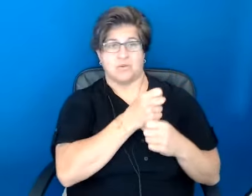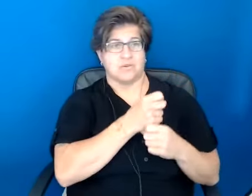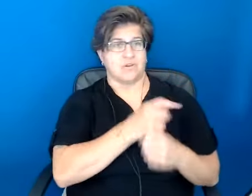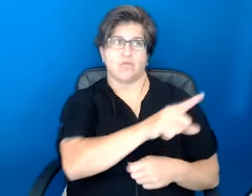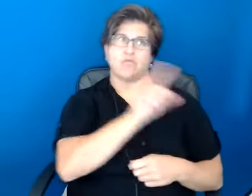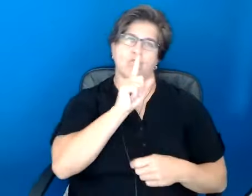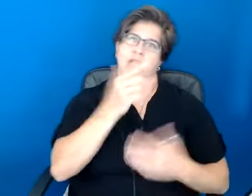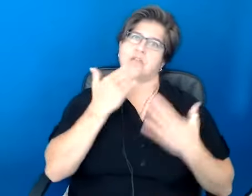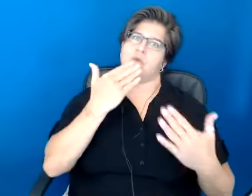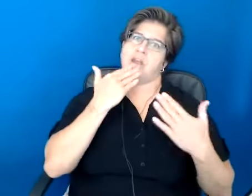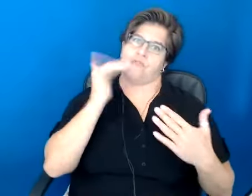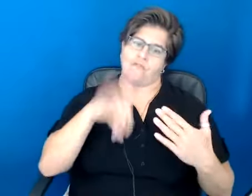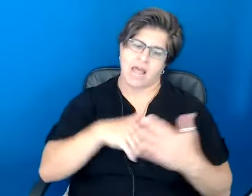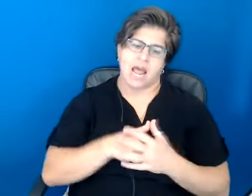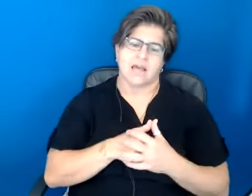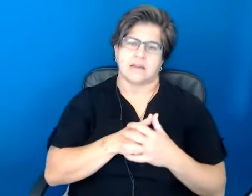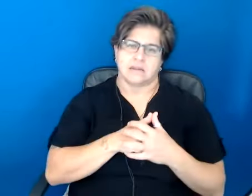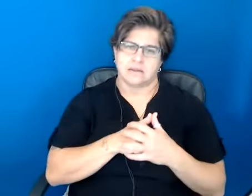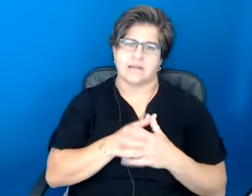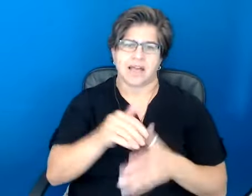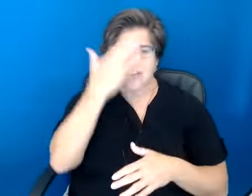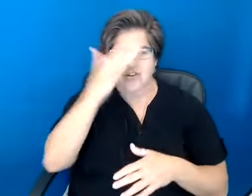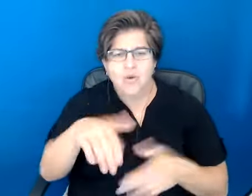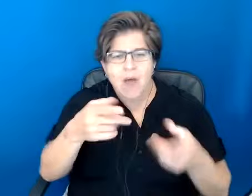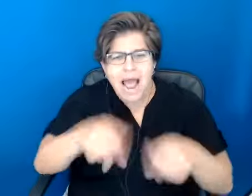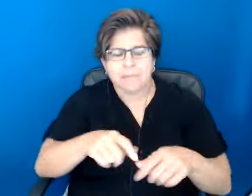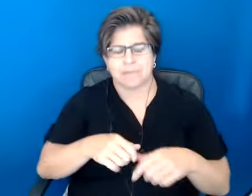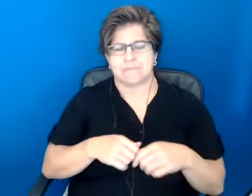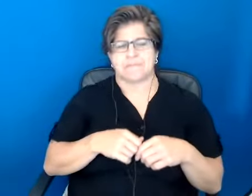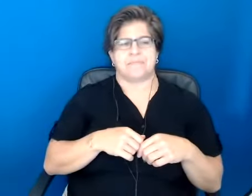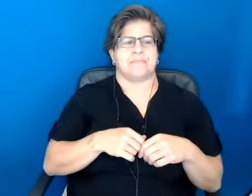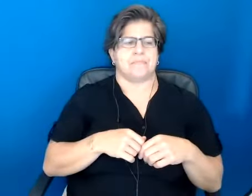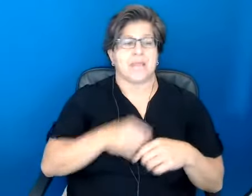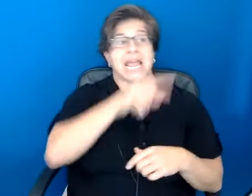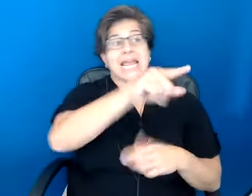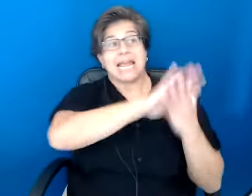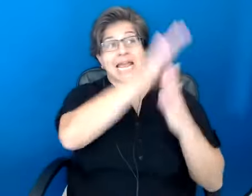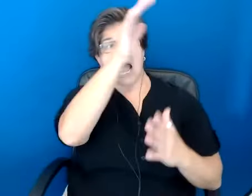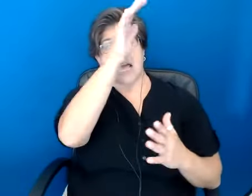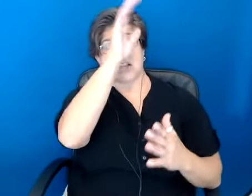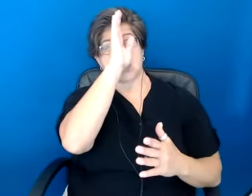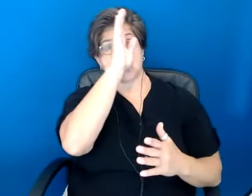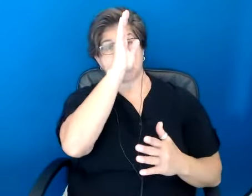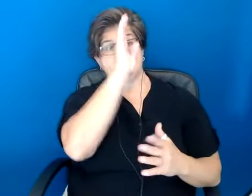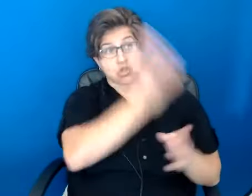sober. 2 years later, he's due to celebrate his 39 years sober. Very, very grateful for